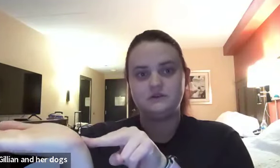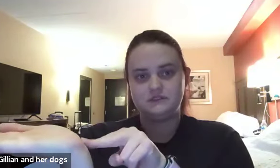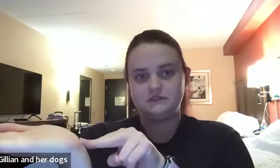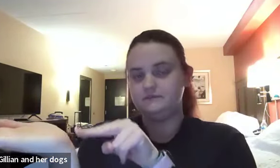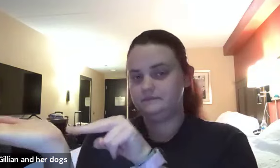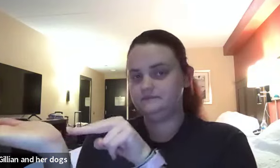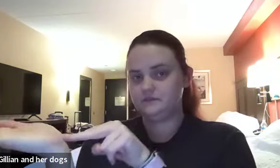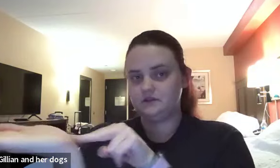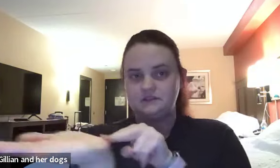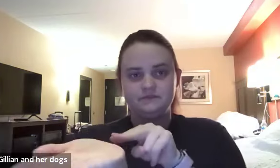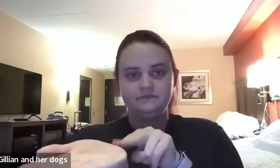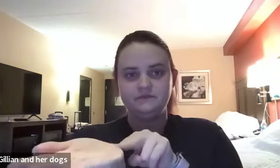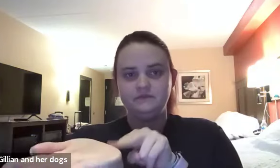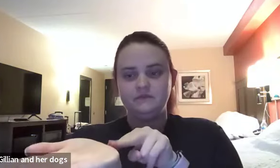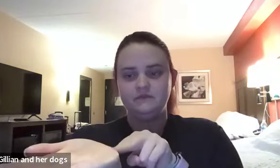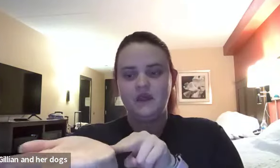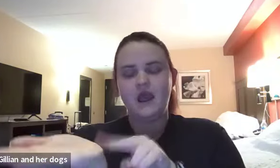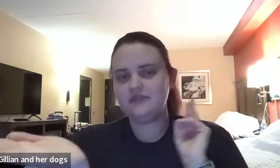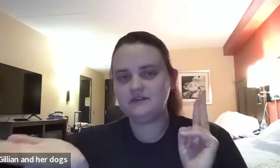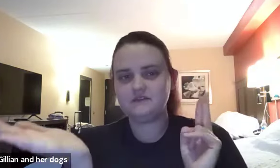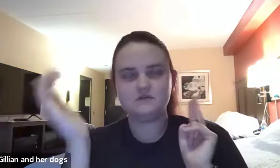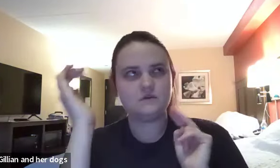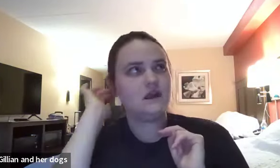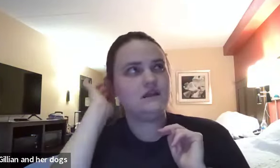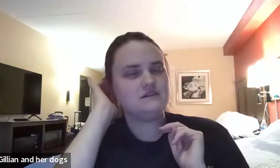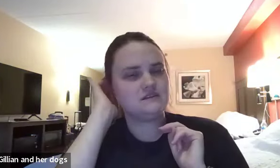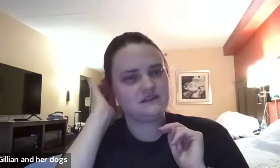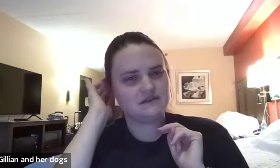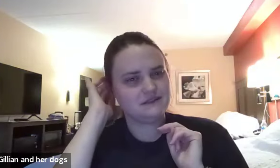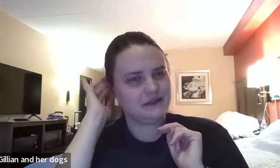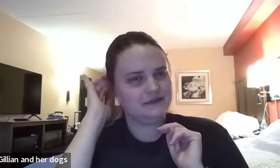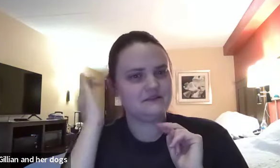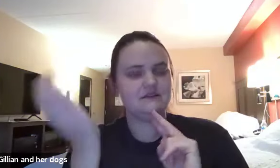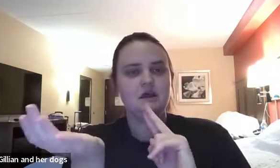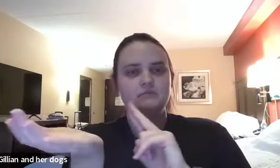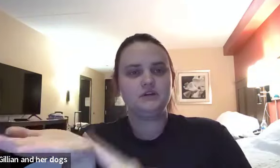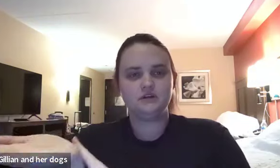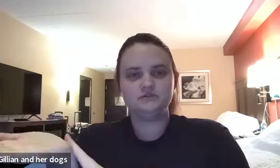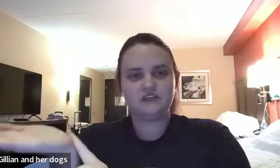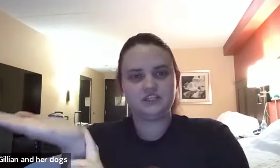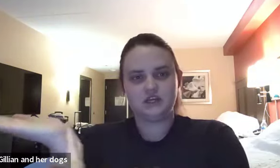nurse, nurse. I think of this one. I know it's going to sound slightly silly, but a nurse, when they check